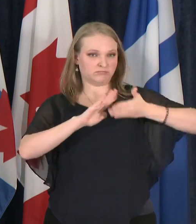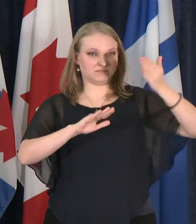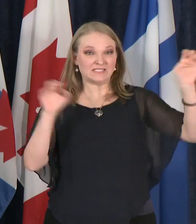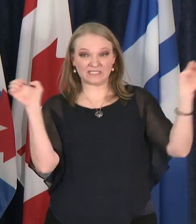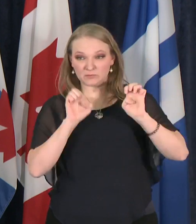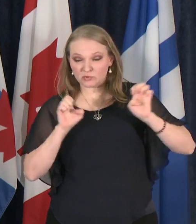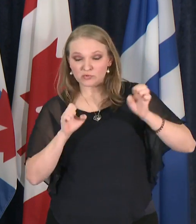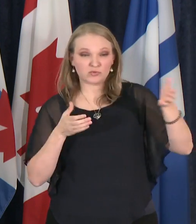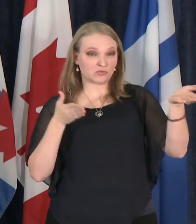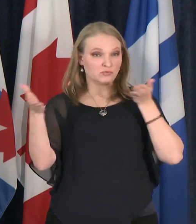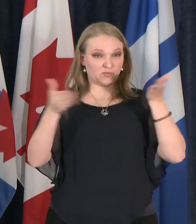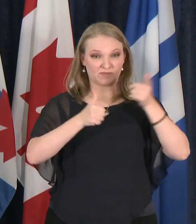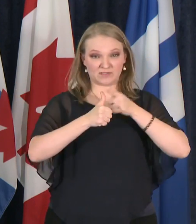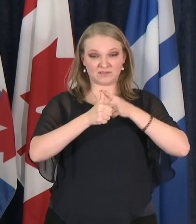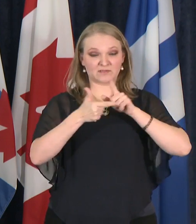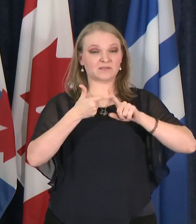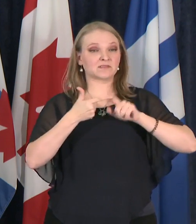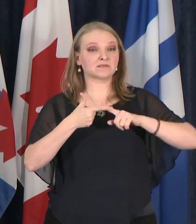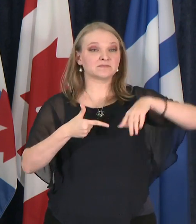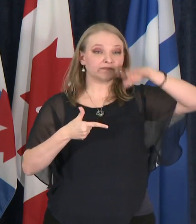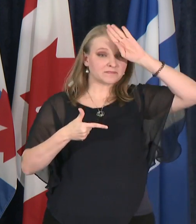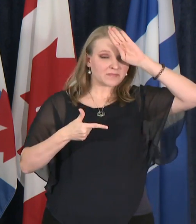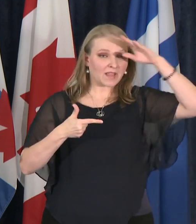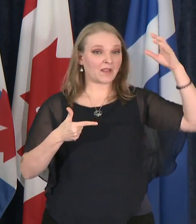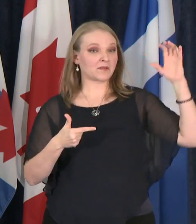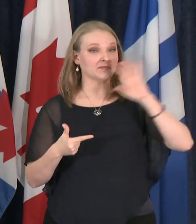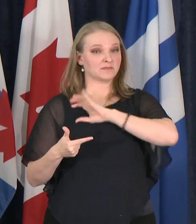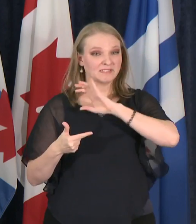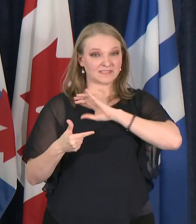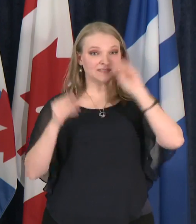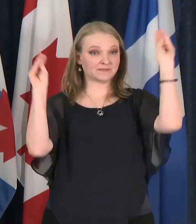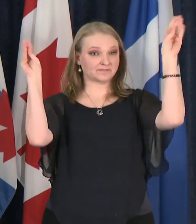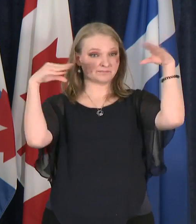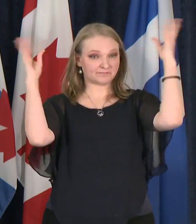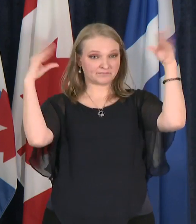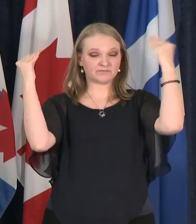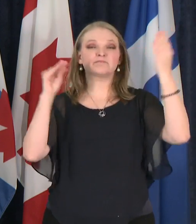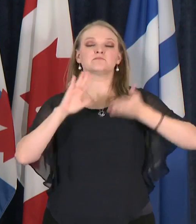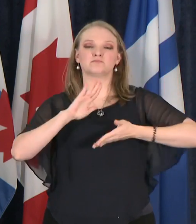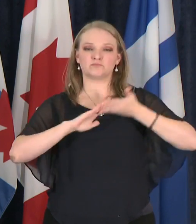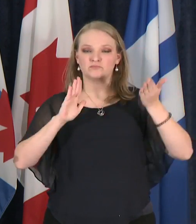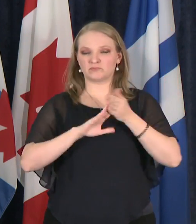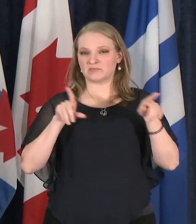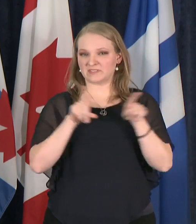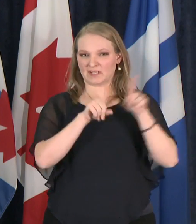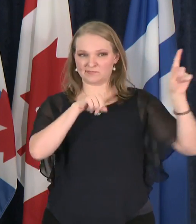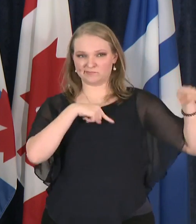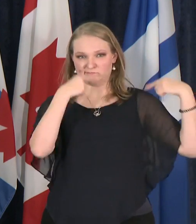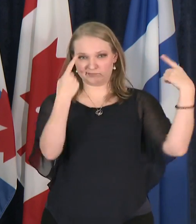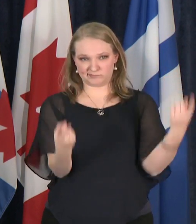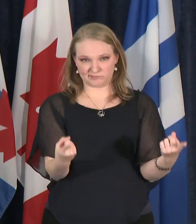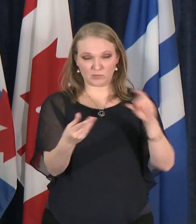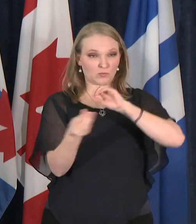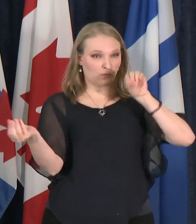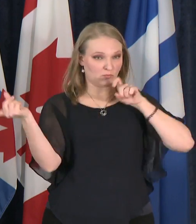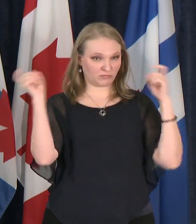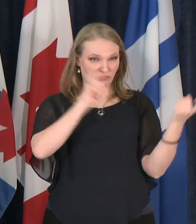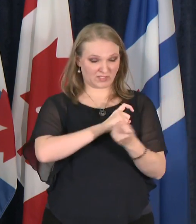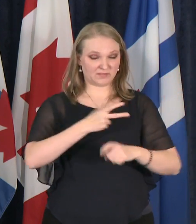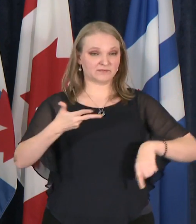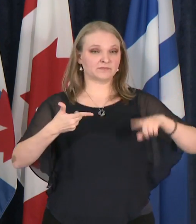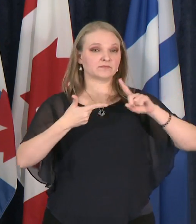services, including police, fire, and paramedic services, are operating as normal. Toronto